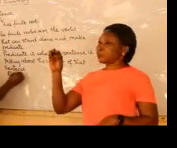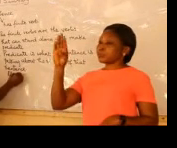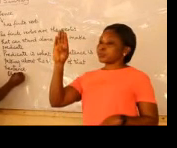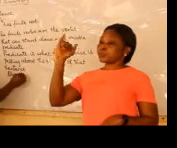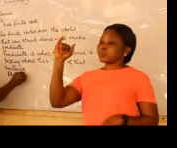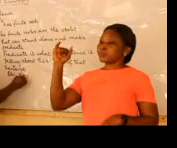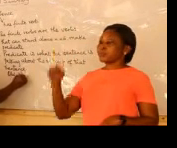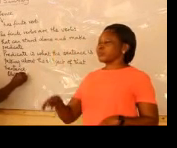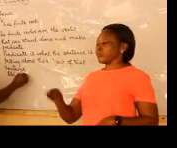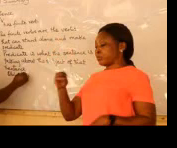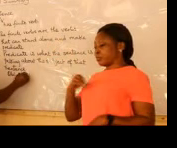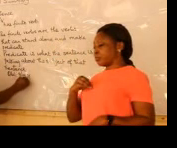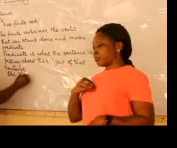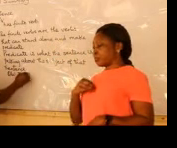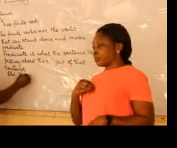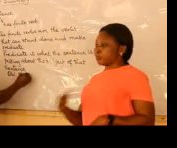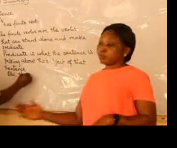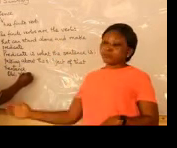slapped